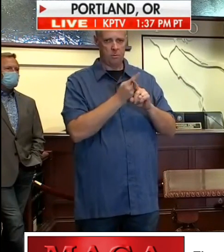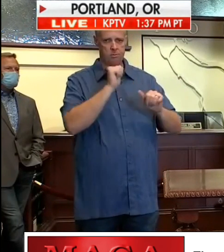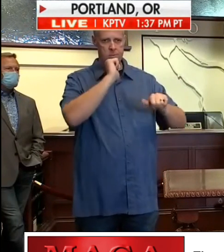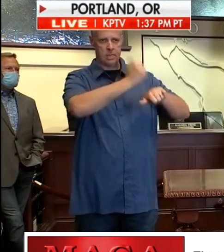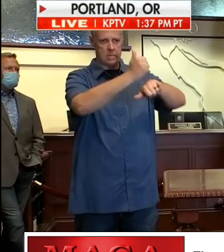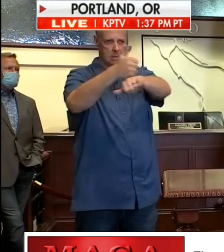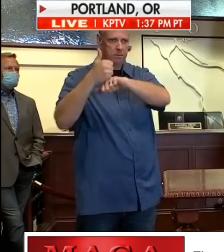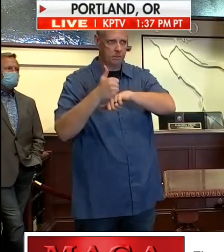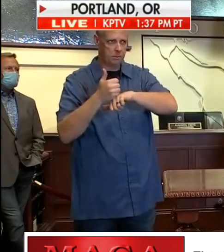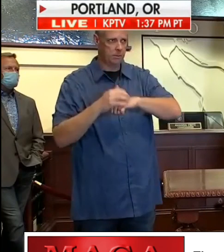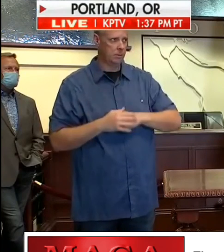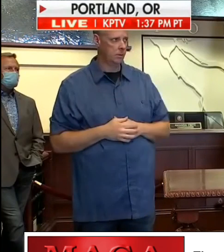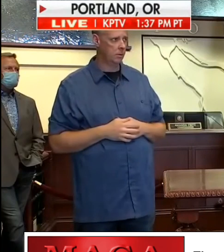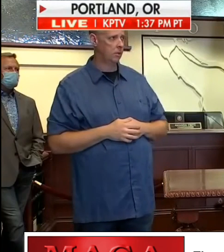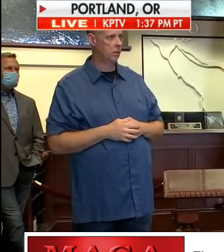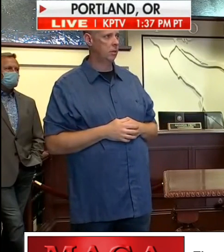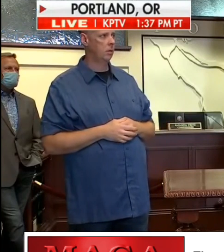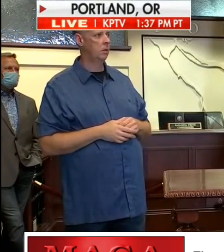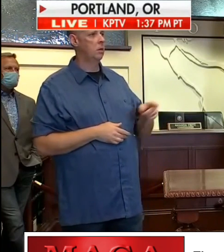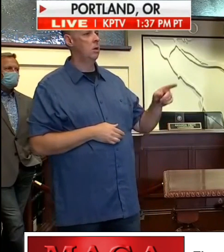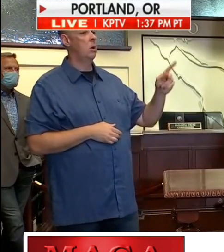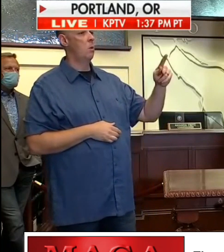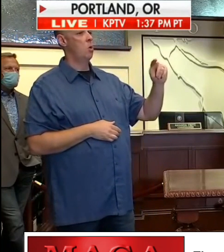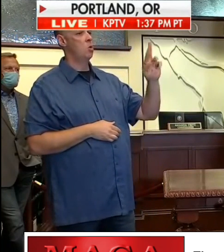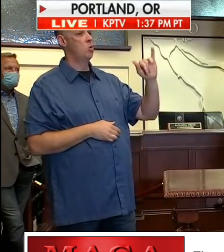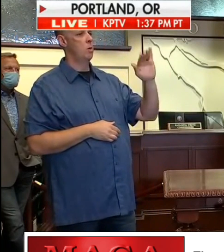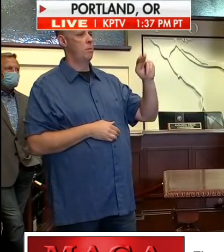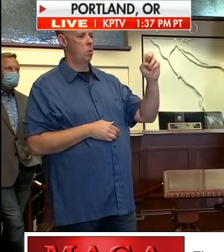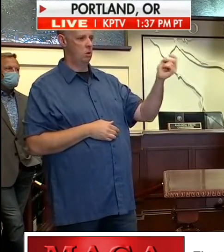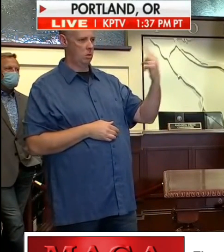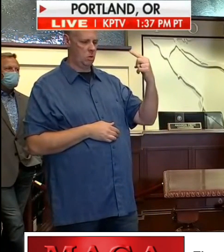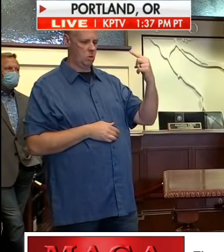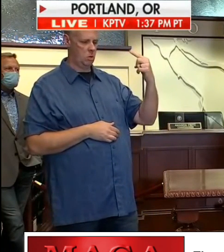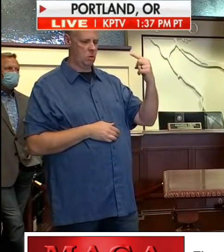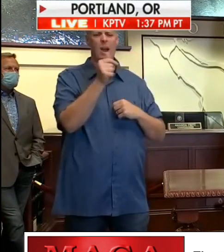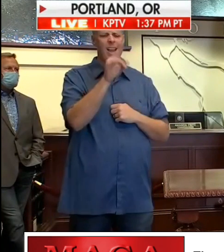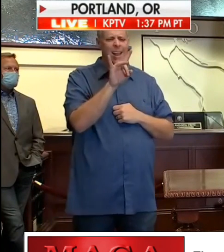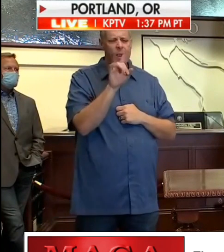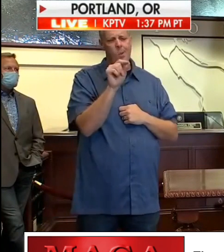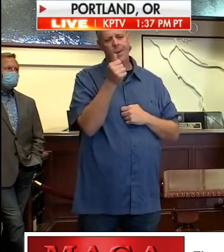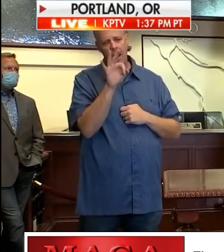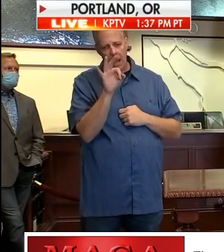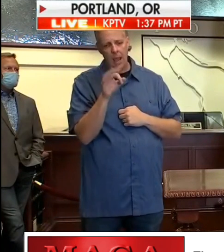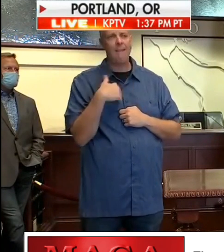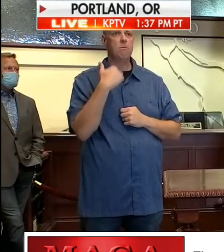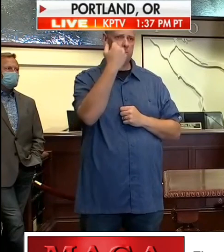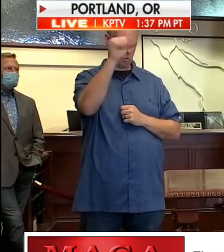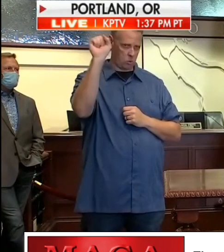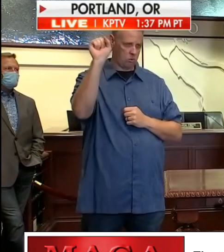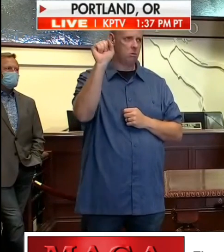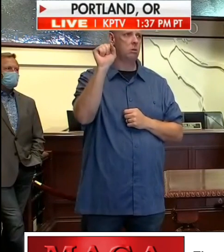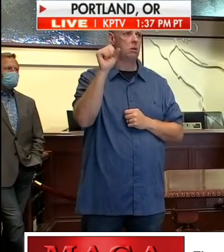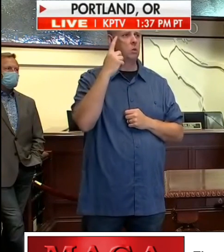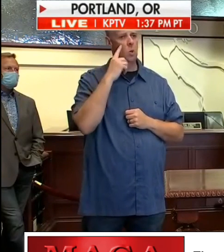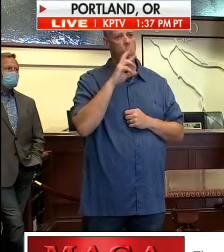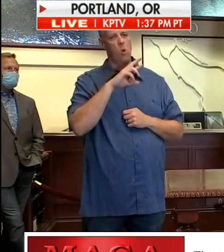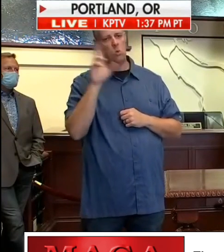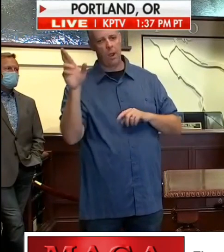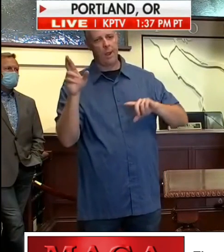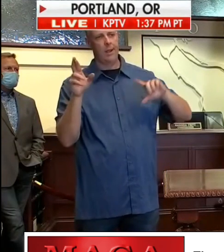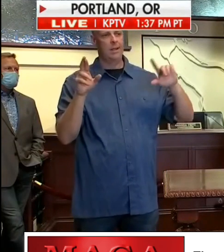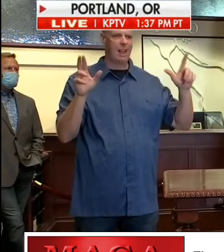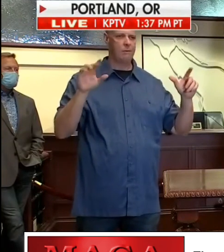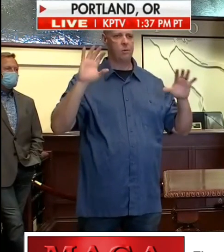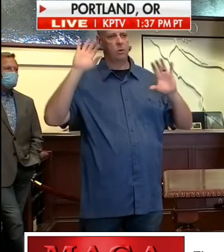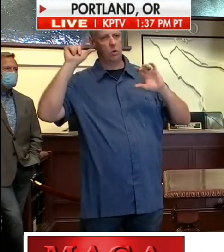place. Hey, Chief, Danny Haynes from the Portland Tribune. In 2018 and 19, we had protests that were right versus left and brawls in the